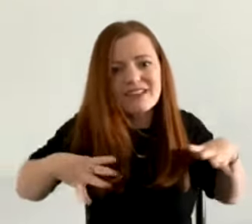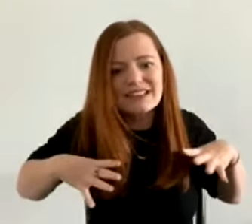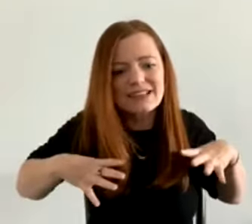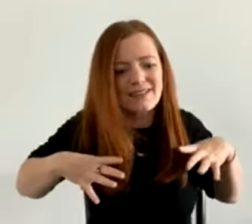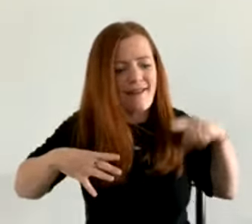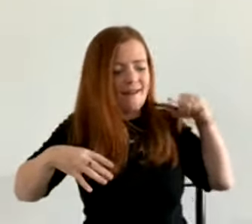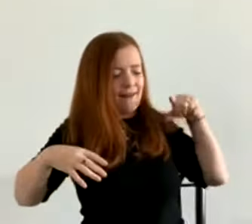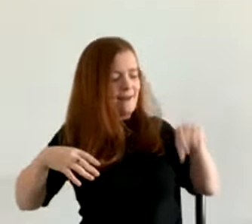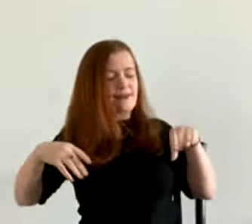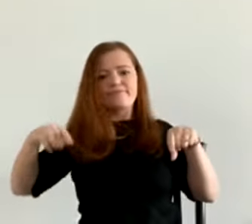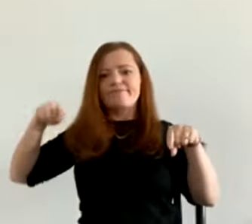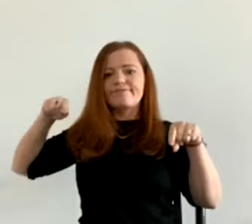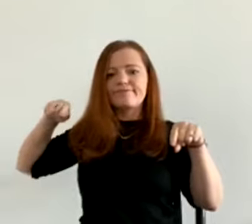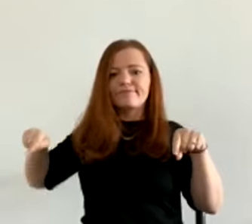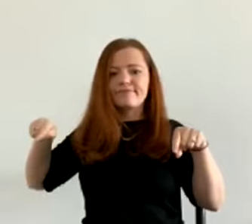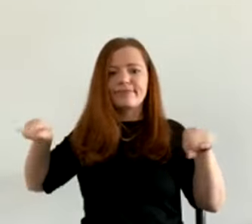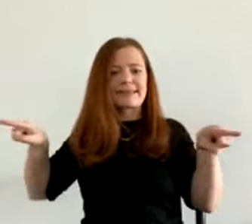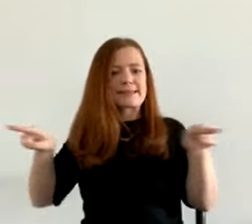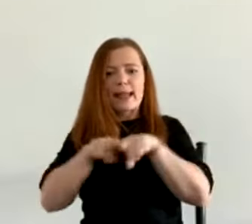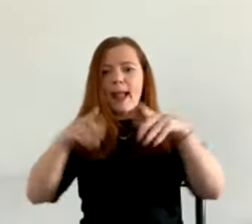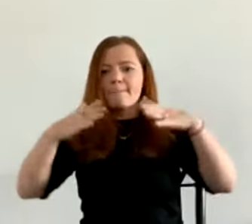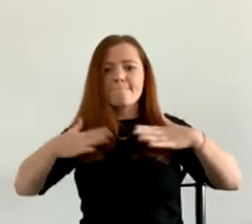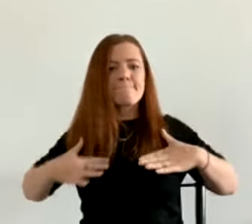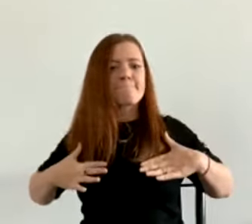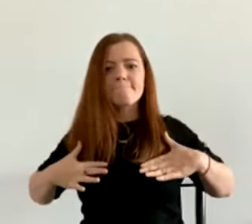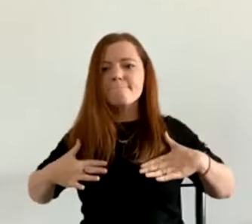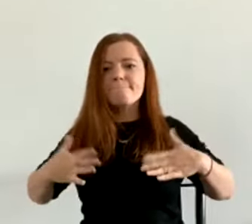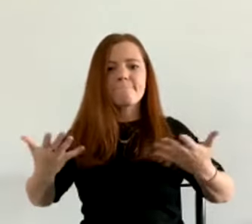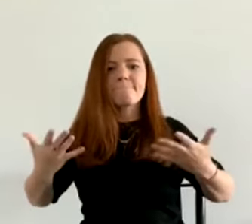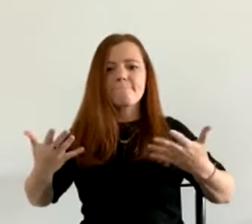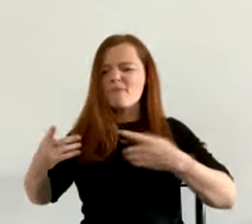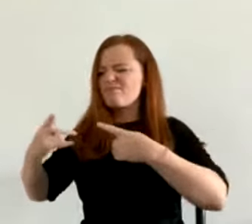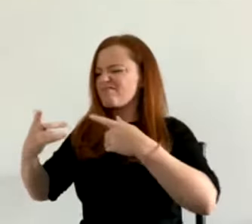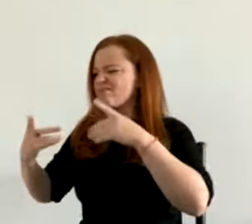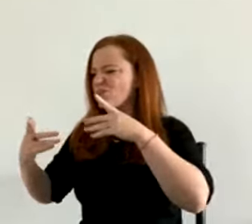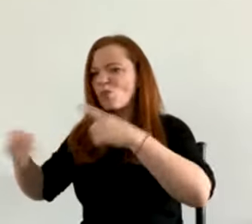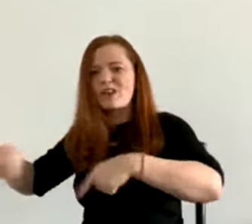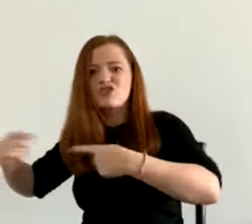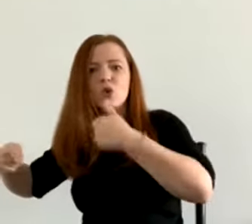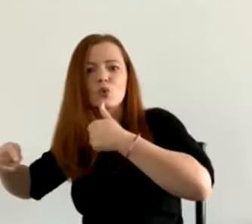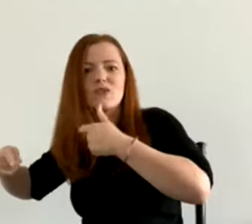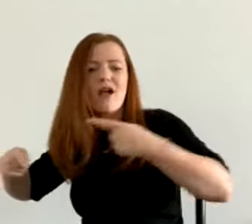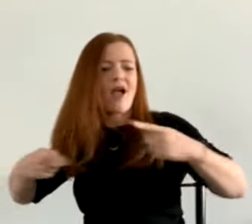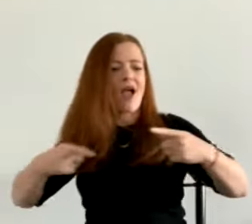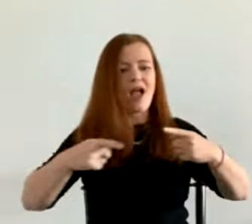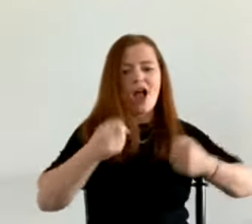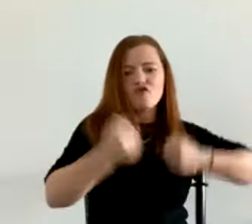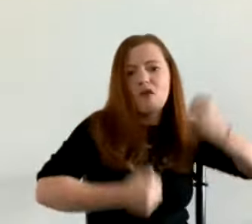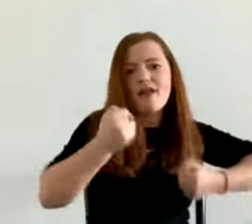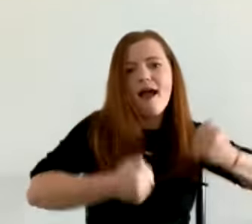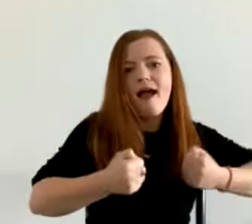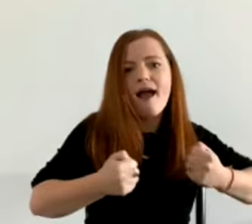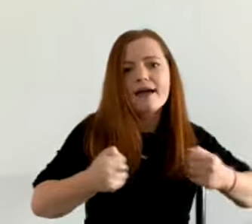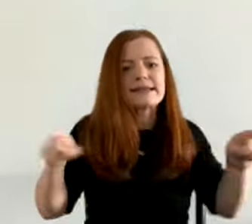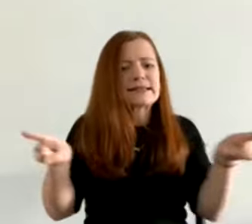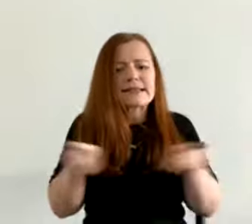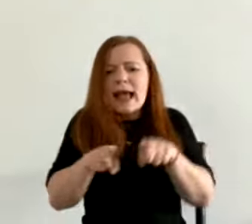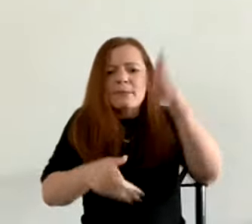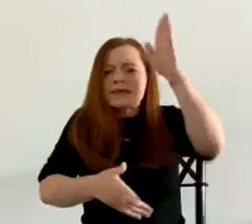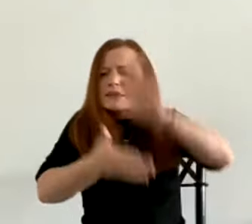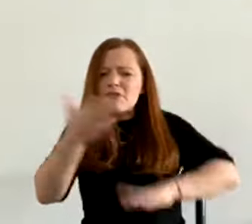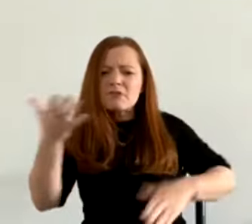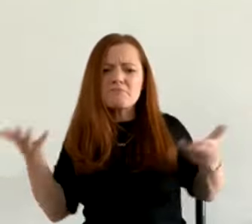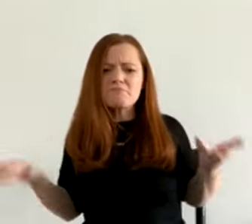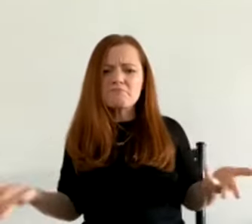Wheelchair user, runner. Is this a single experience? The early morning is empty, like the chasm